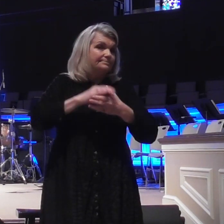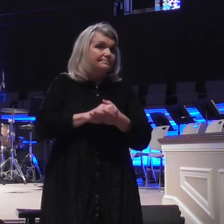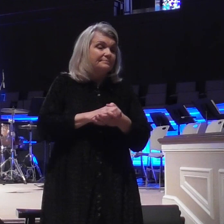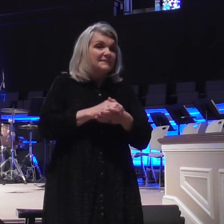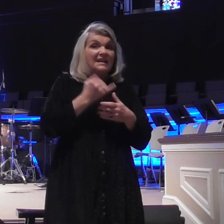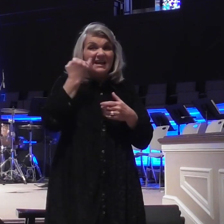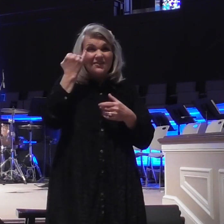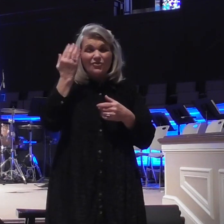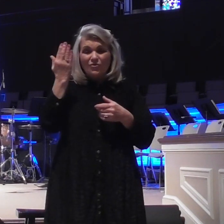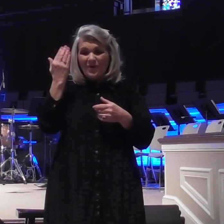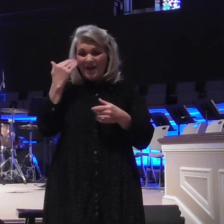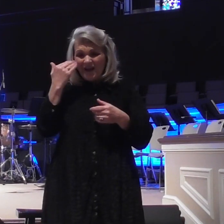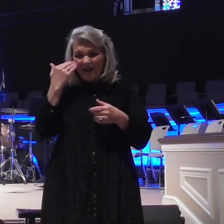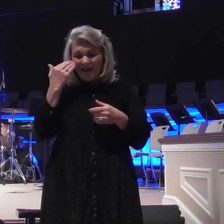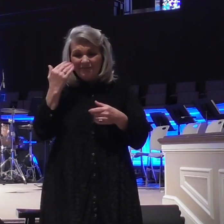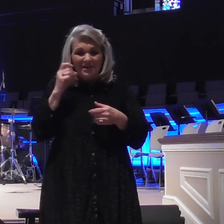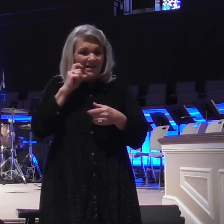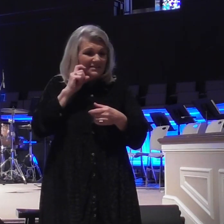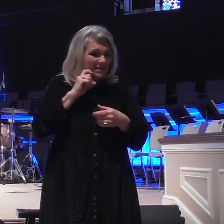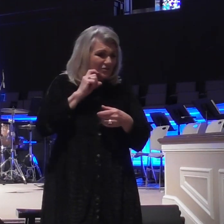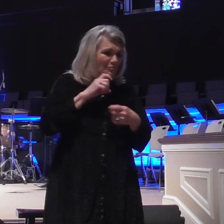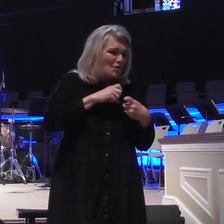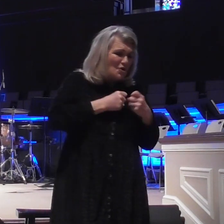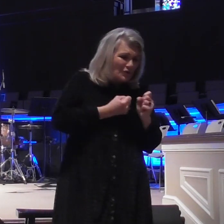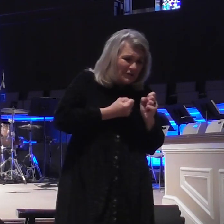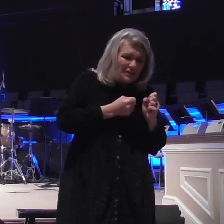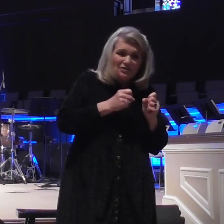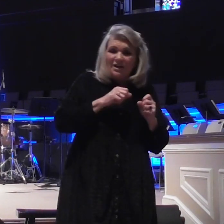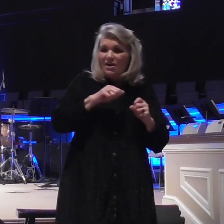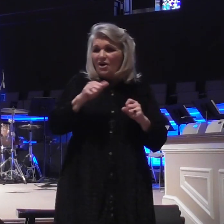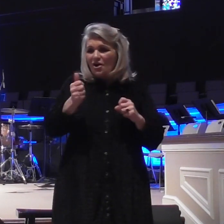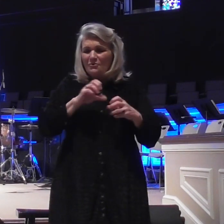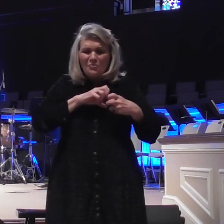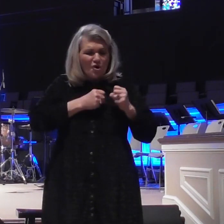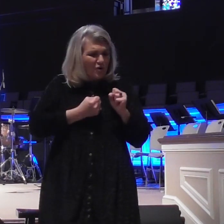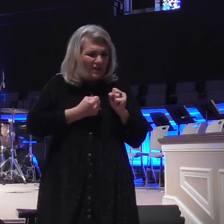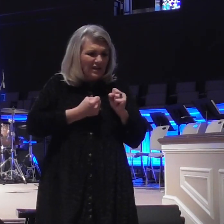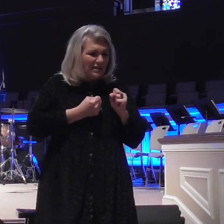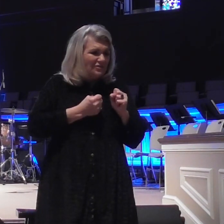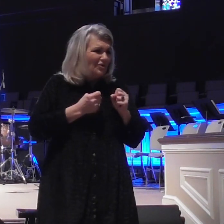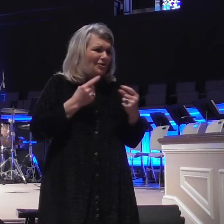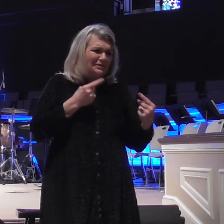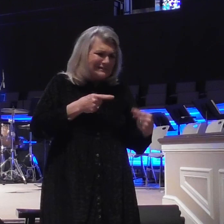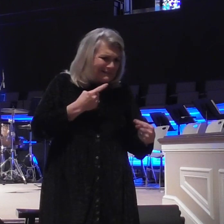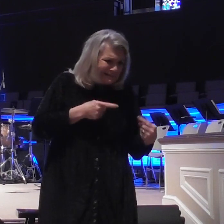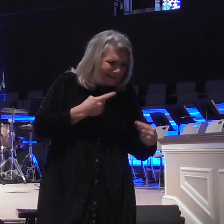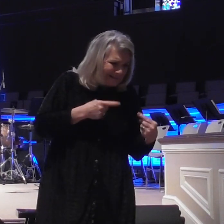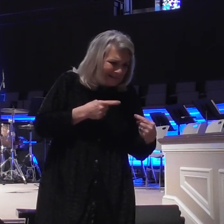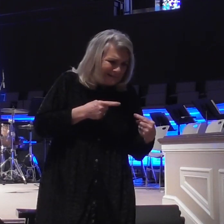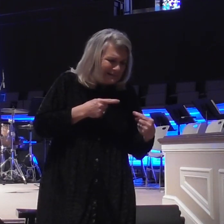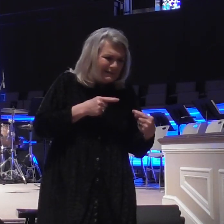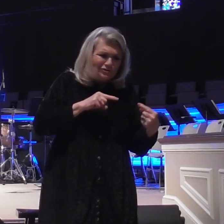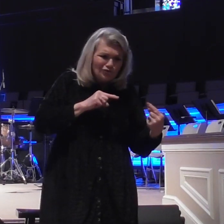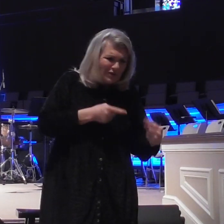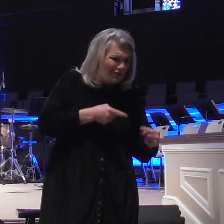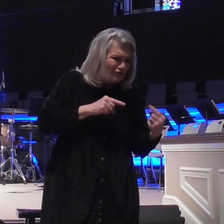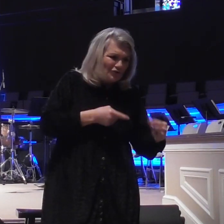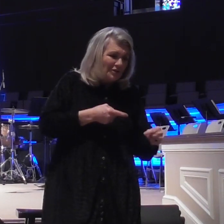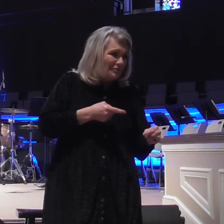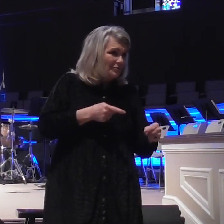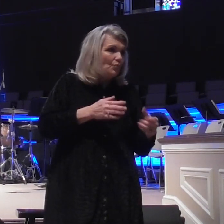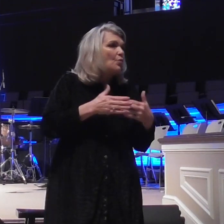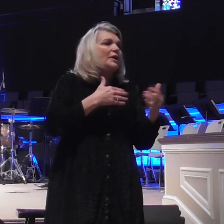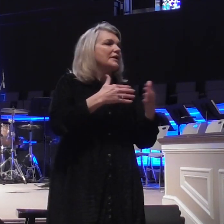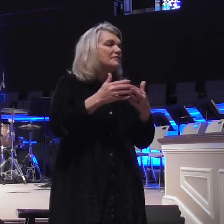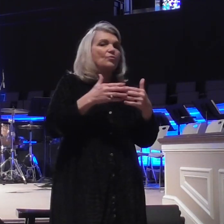is today or your brokenness in other areas. All of us are broken. All of us are broken. And all